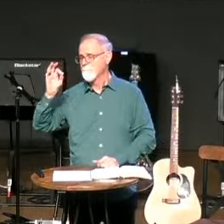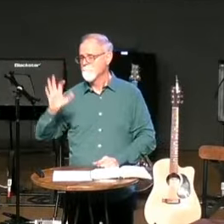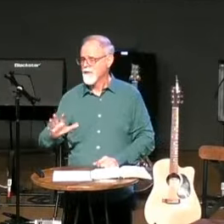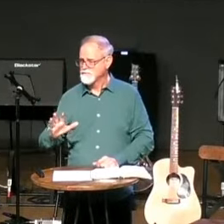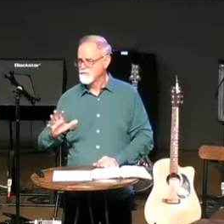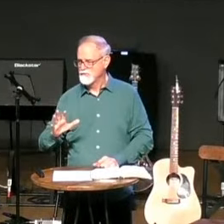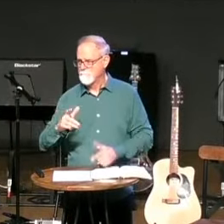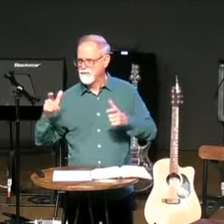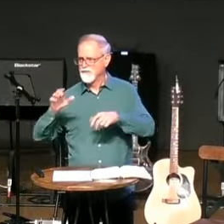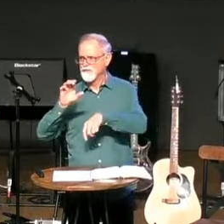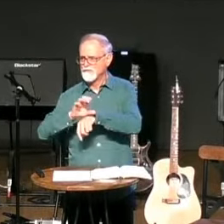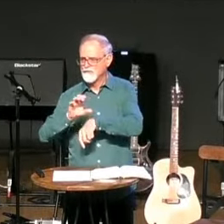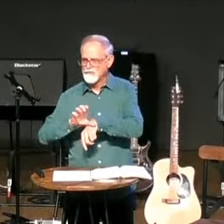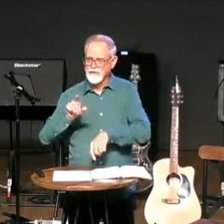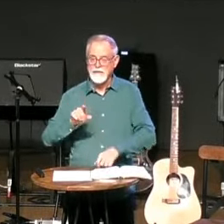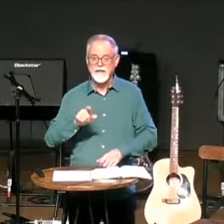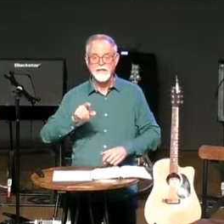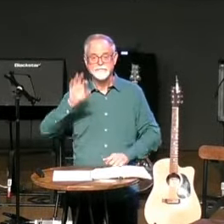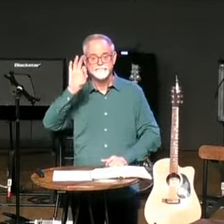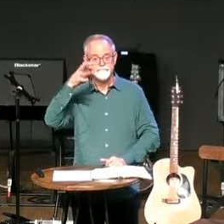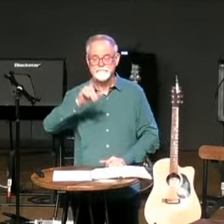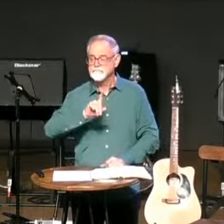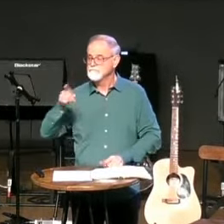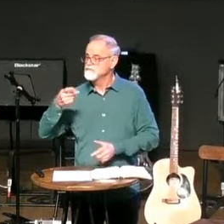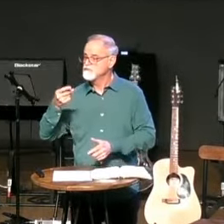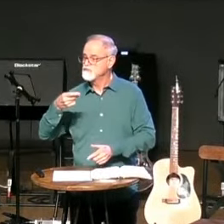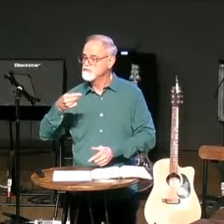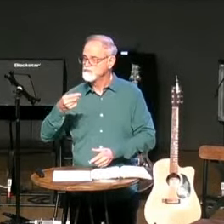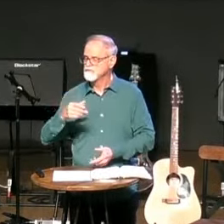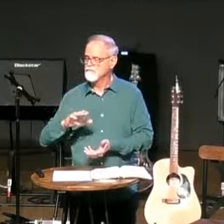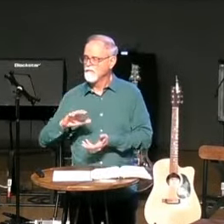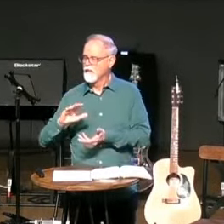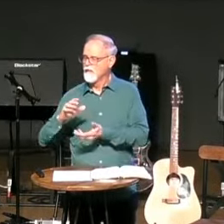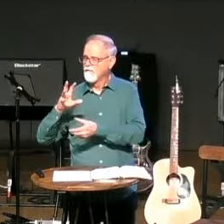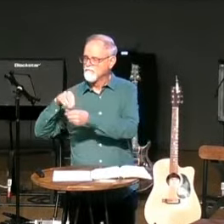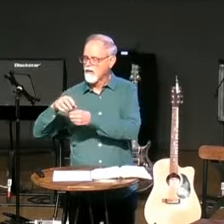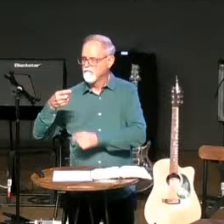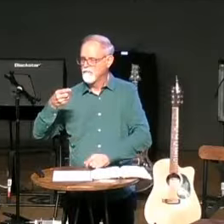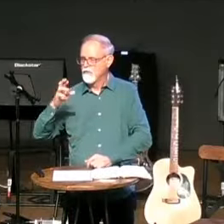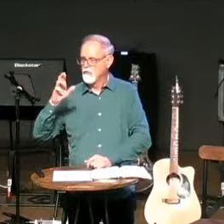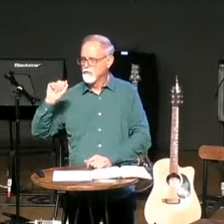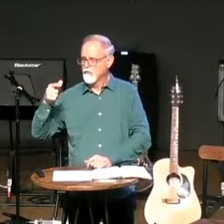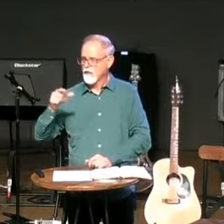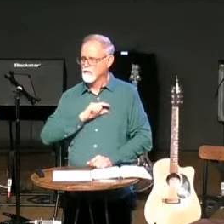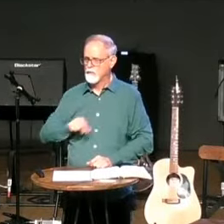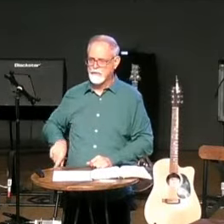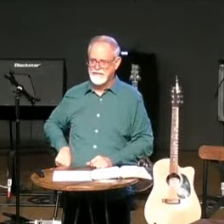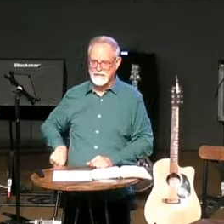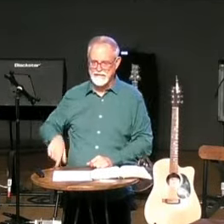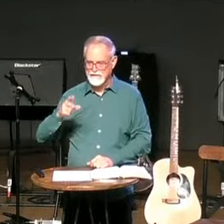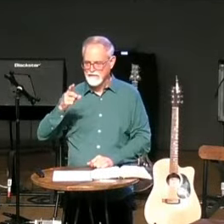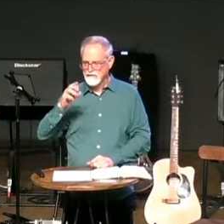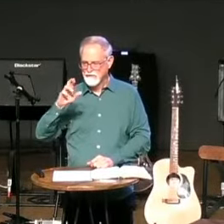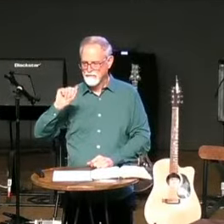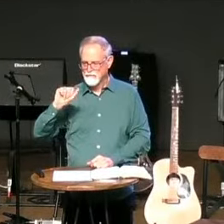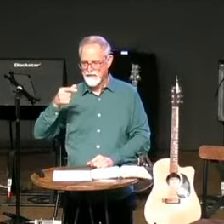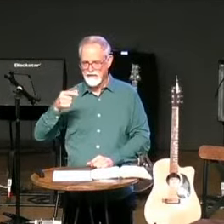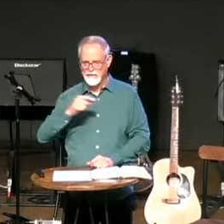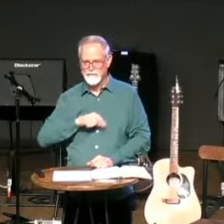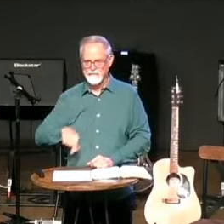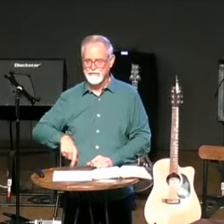and cussing, right? Don't fake it. Be Christians all the time,